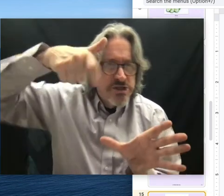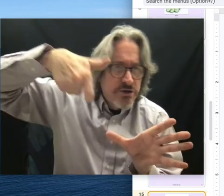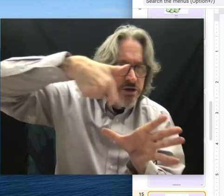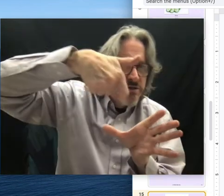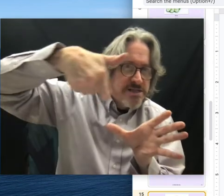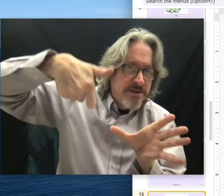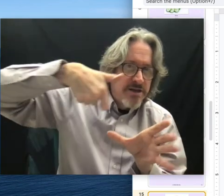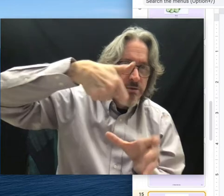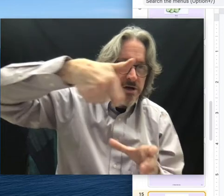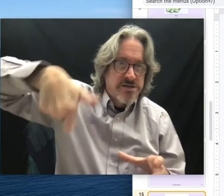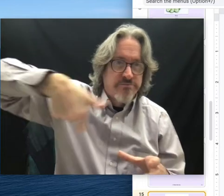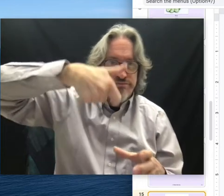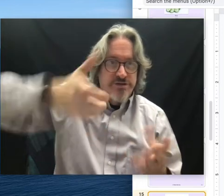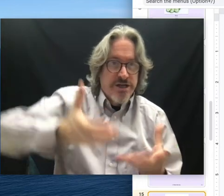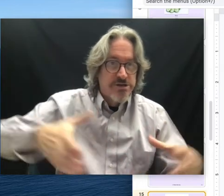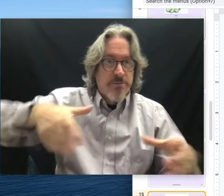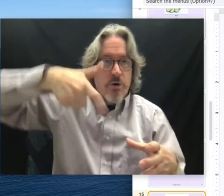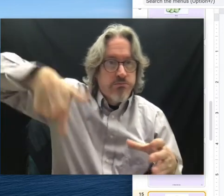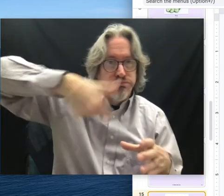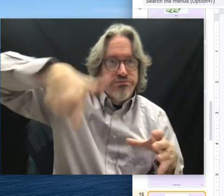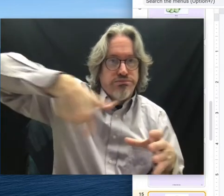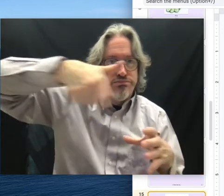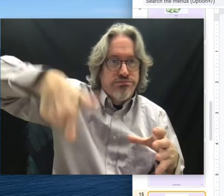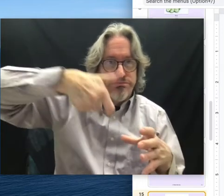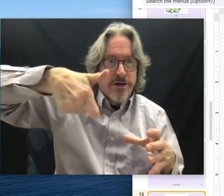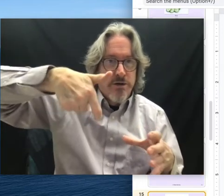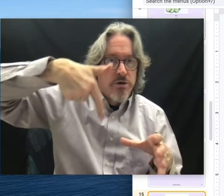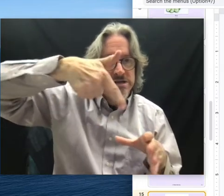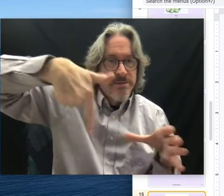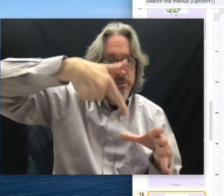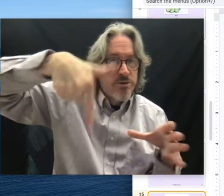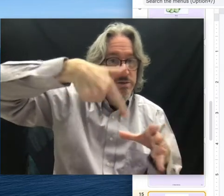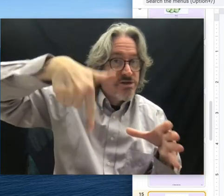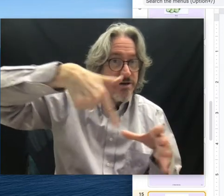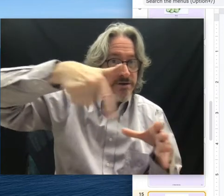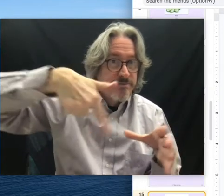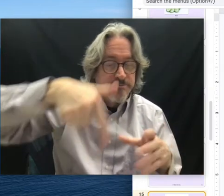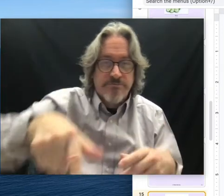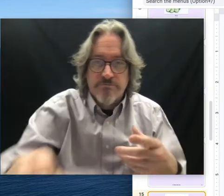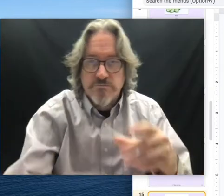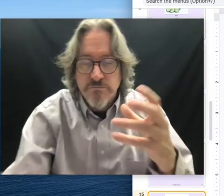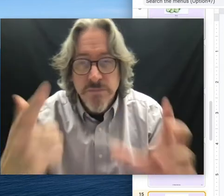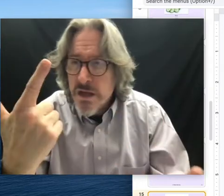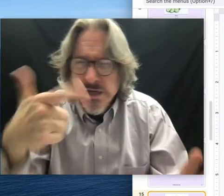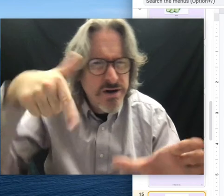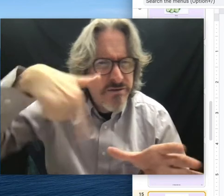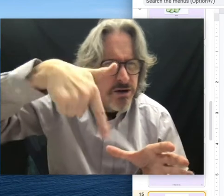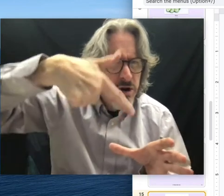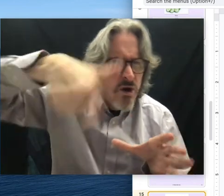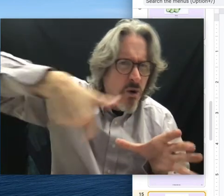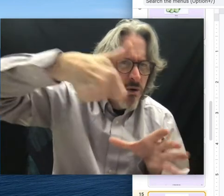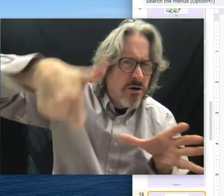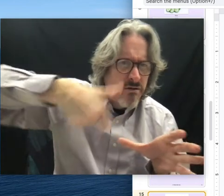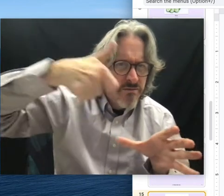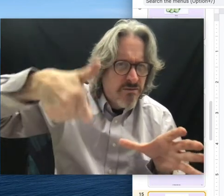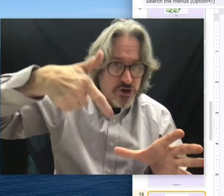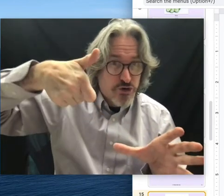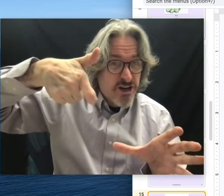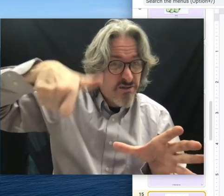mix, we're still going to do the same thing where it's here's the bowl, right? Or some people do it with the straight finger